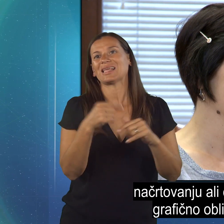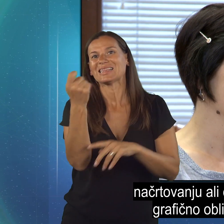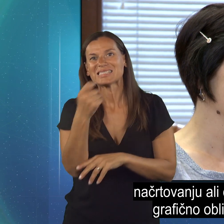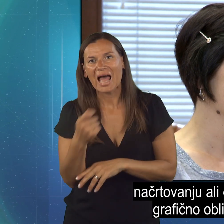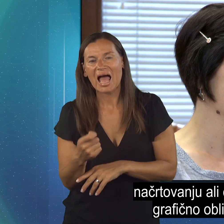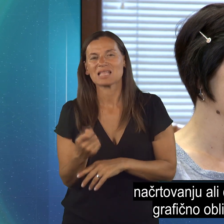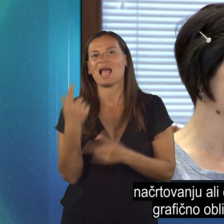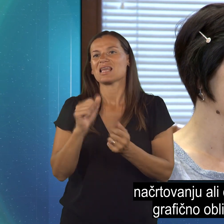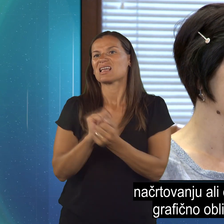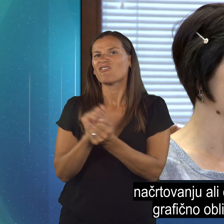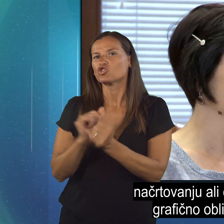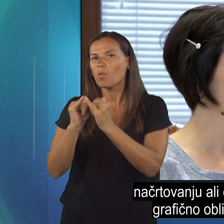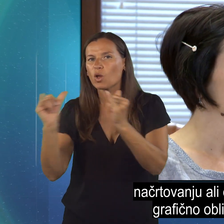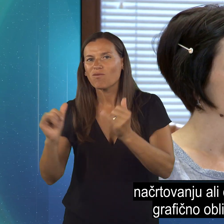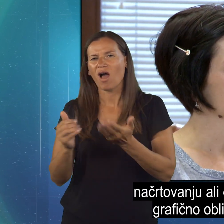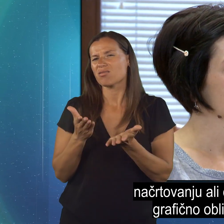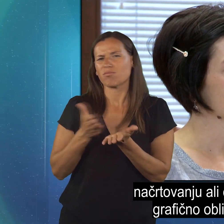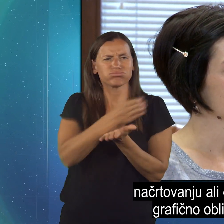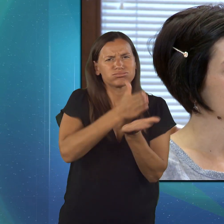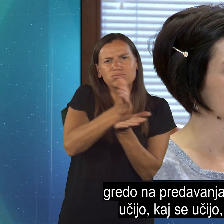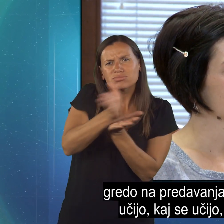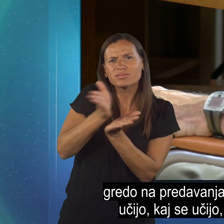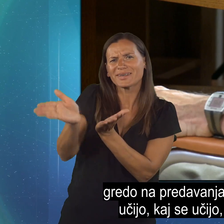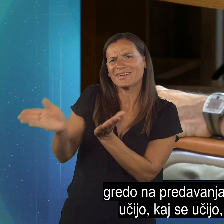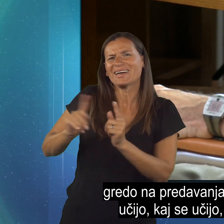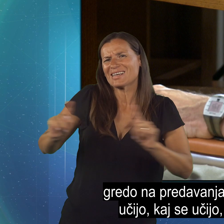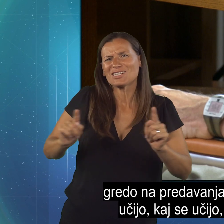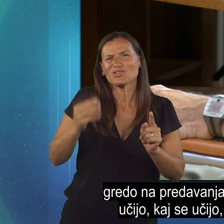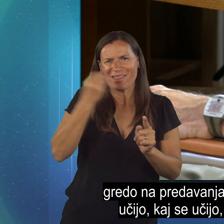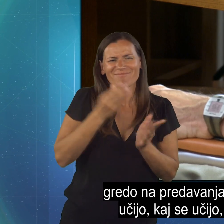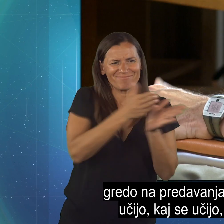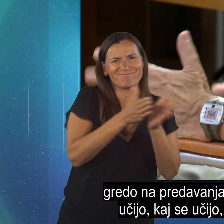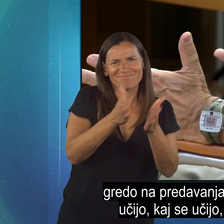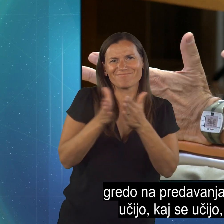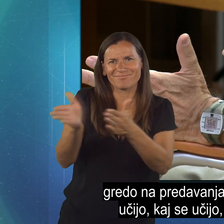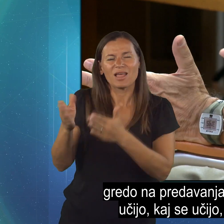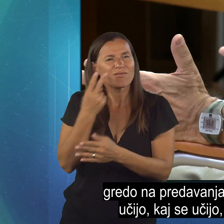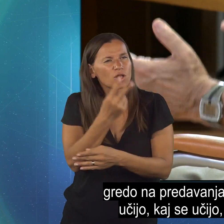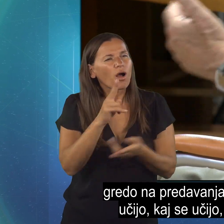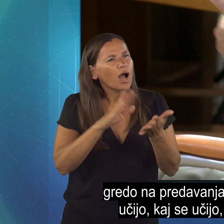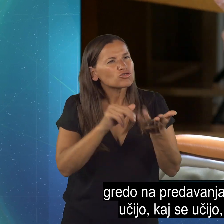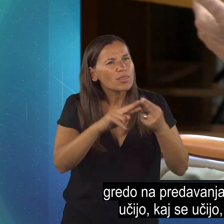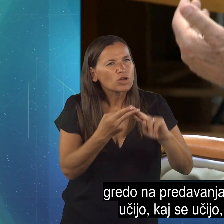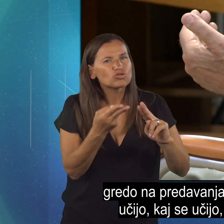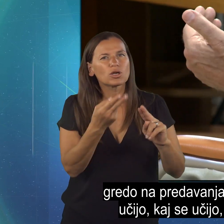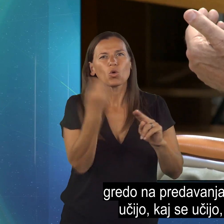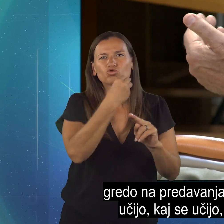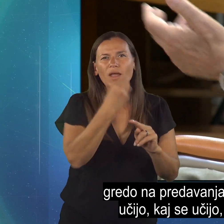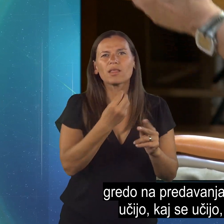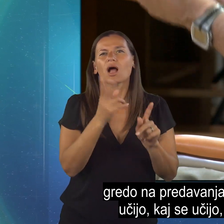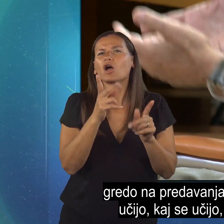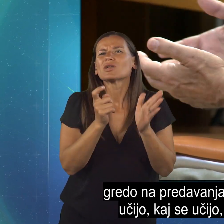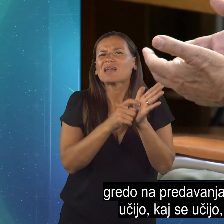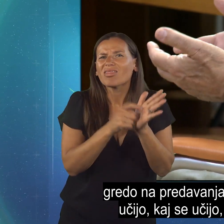drafting or design, graphic design, they go to classes and they see what do people teach there? How do they learn? What are